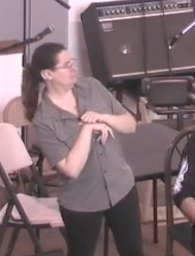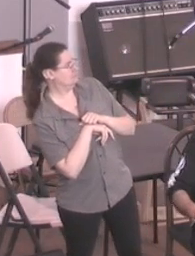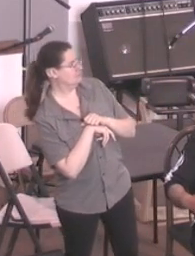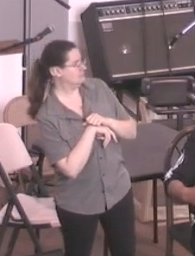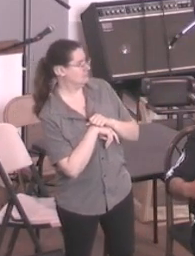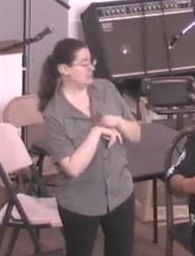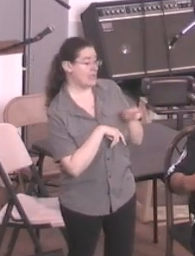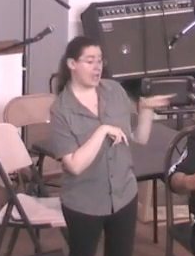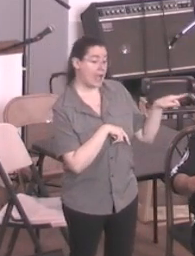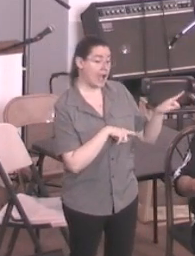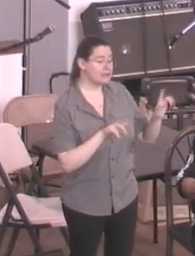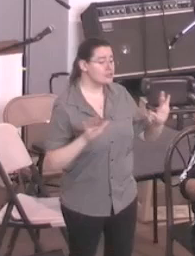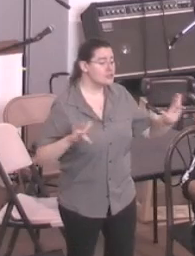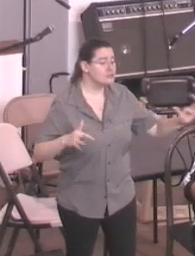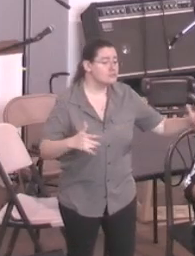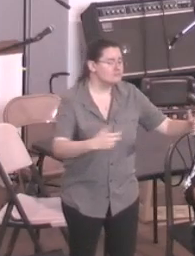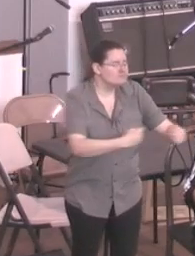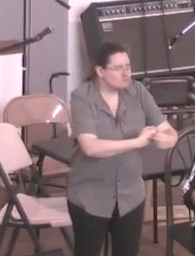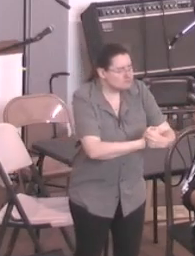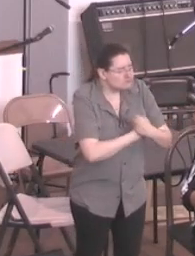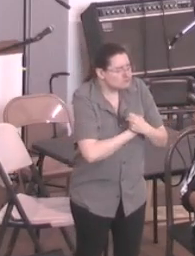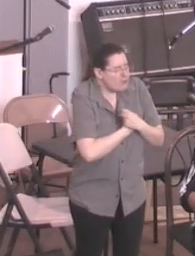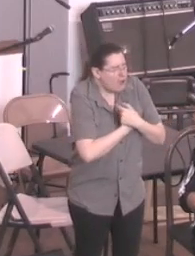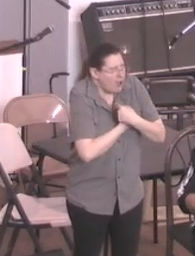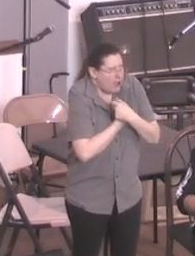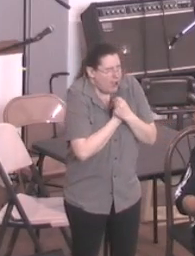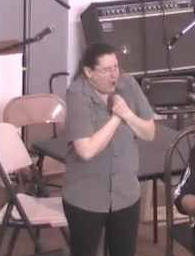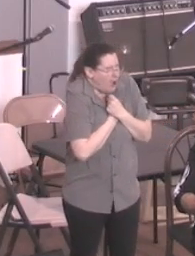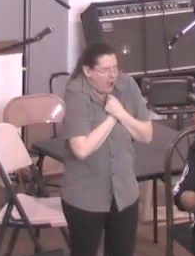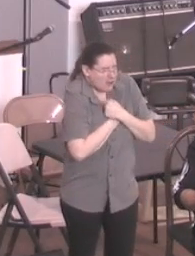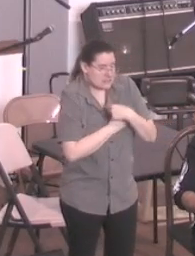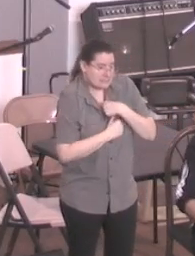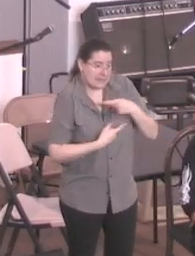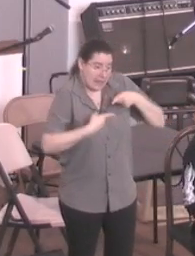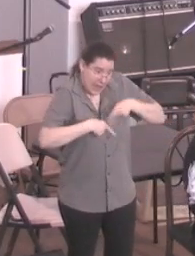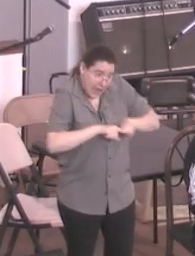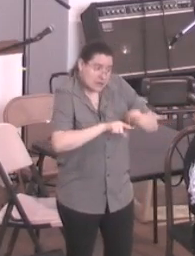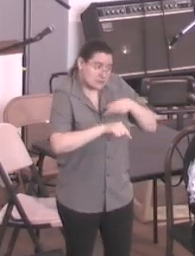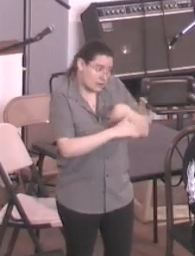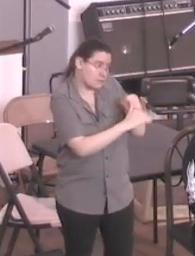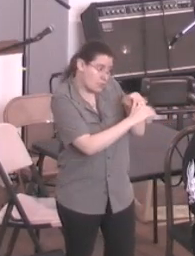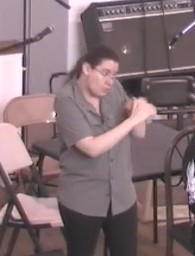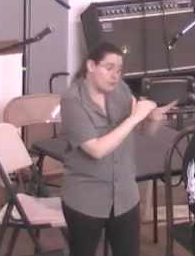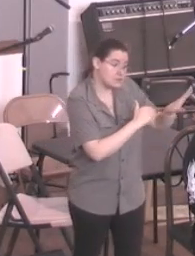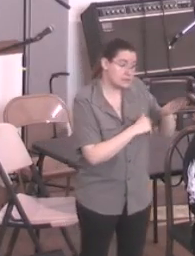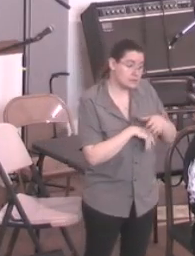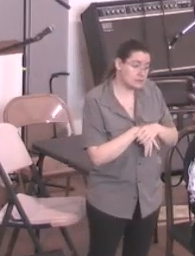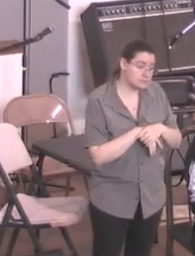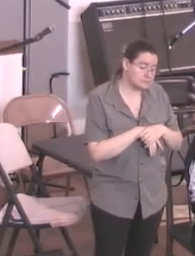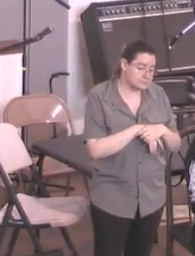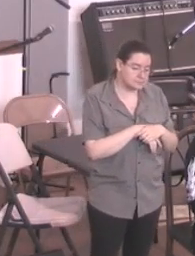and reaches out and hugs me as I come in there.